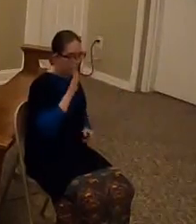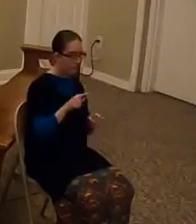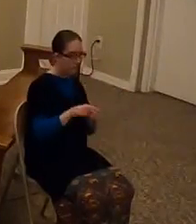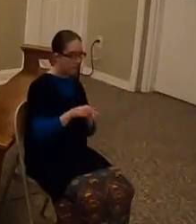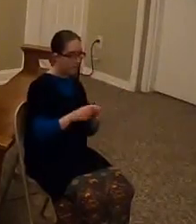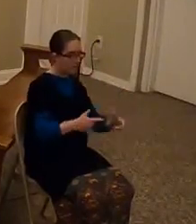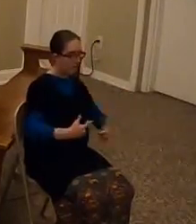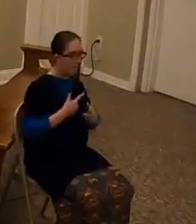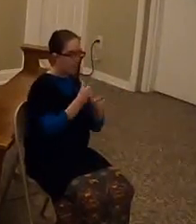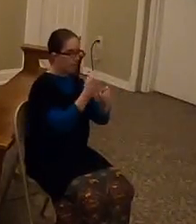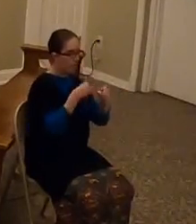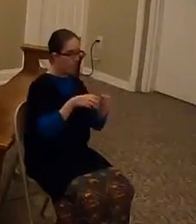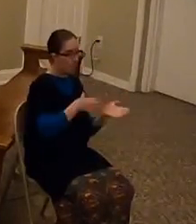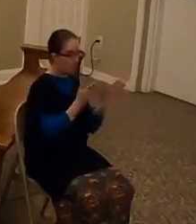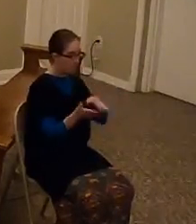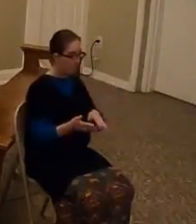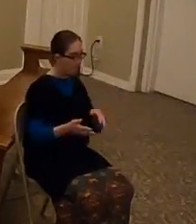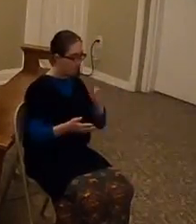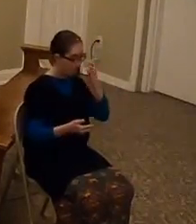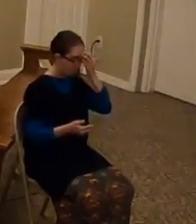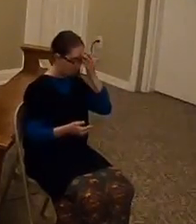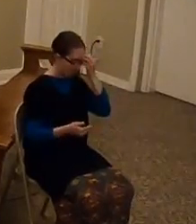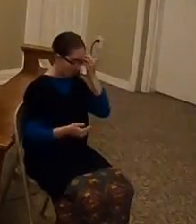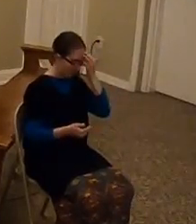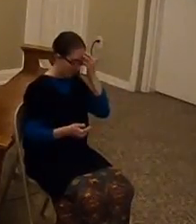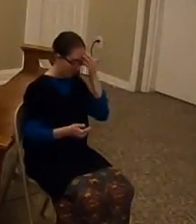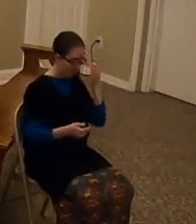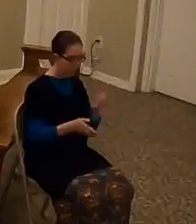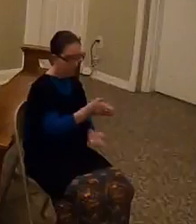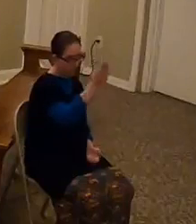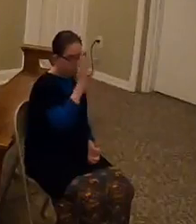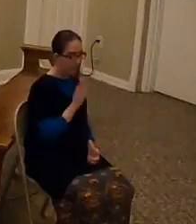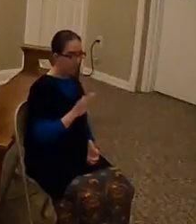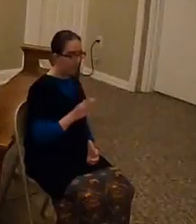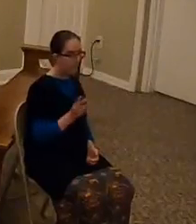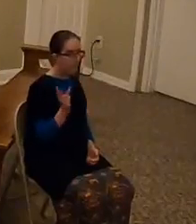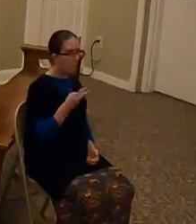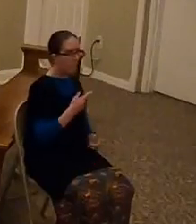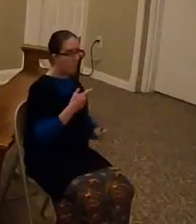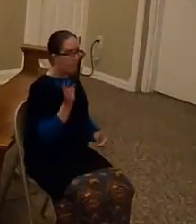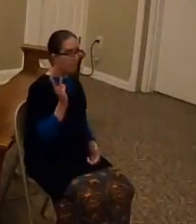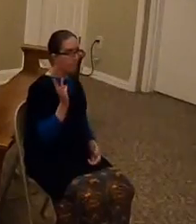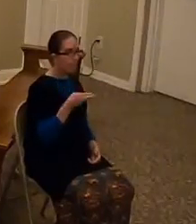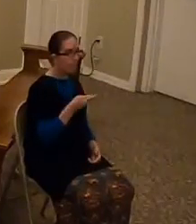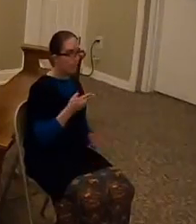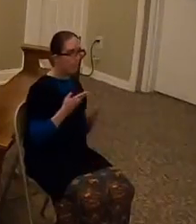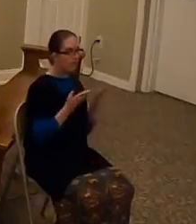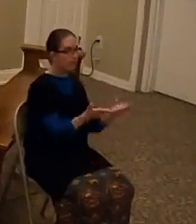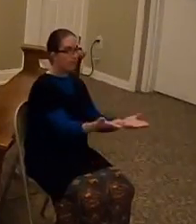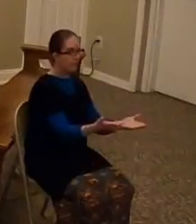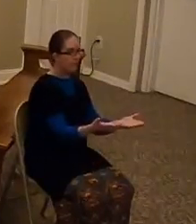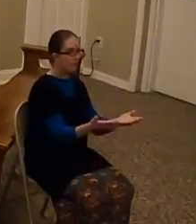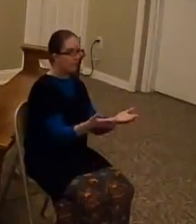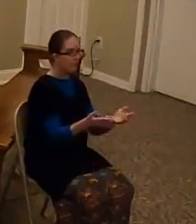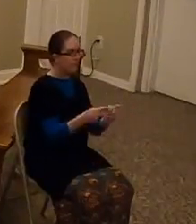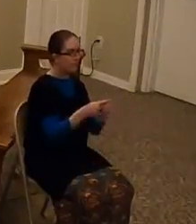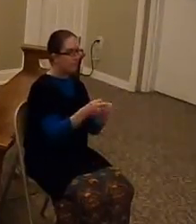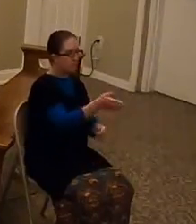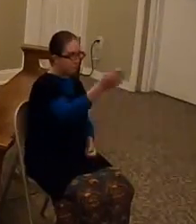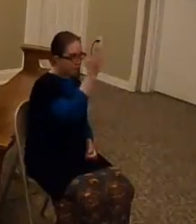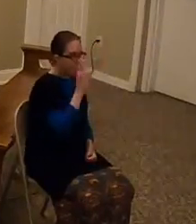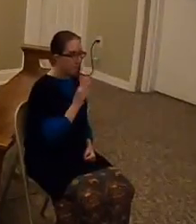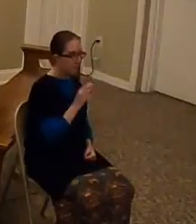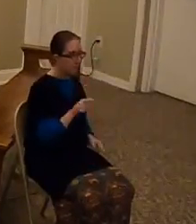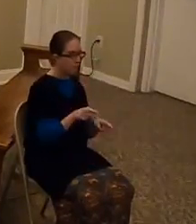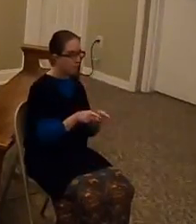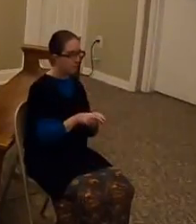those that are alive from the dead, and your members as instruments of righteousness unto God. So we're giving ourselves unto God